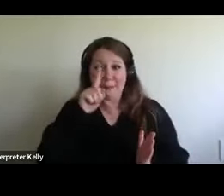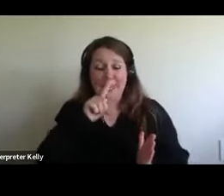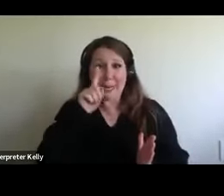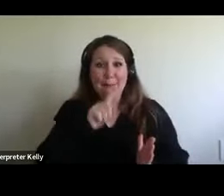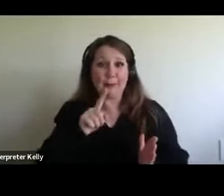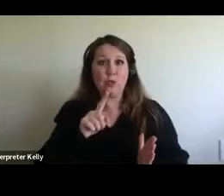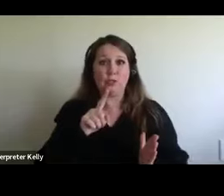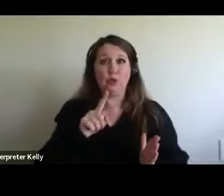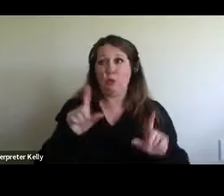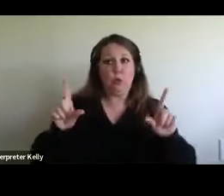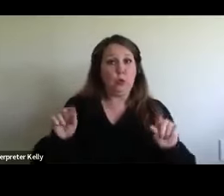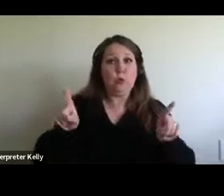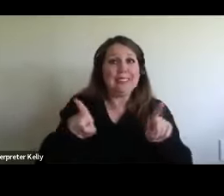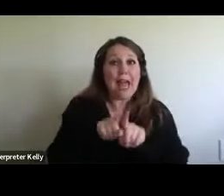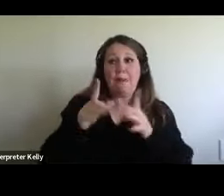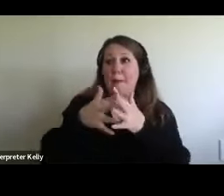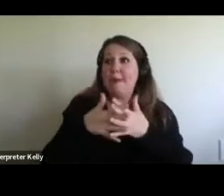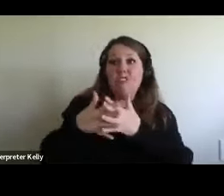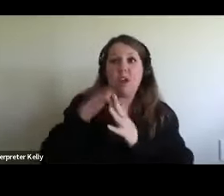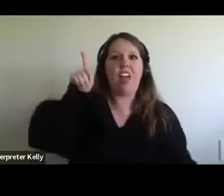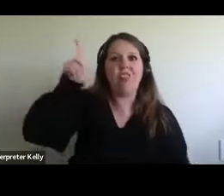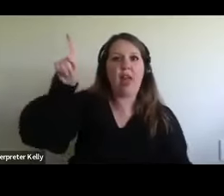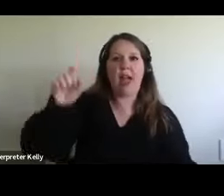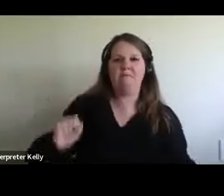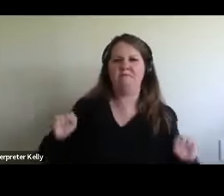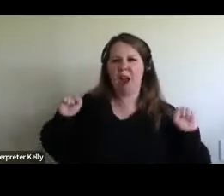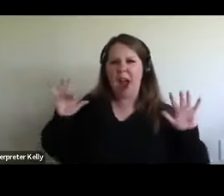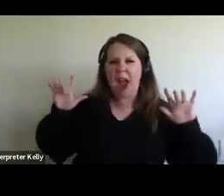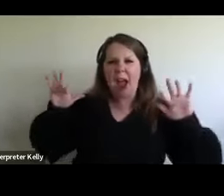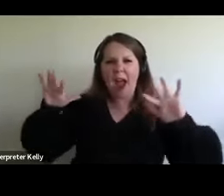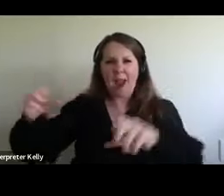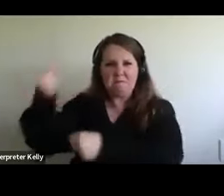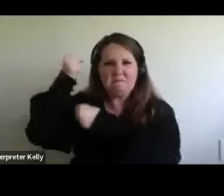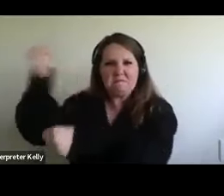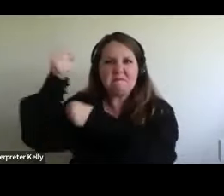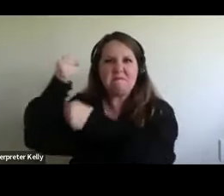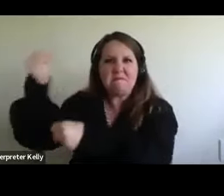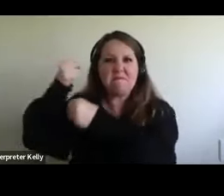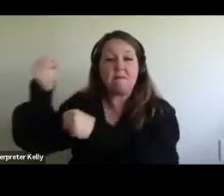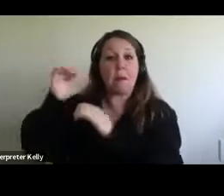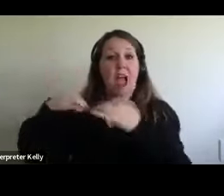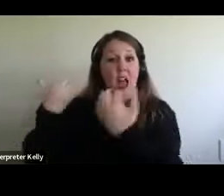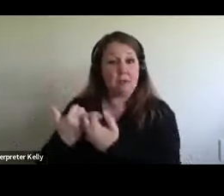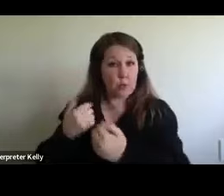heard? That's my question for all of you.